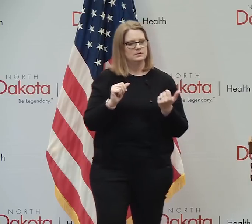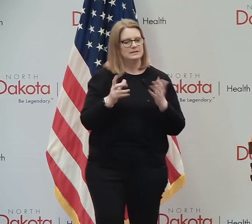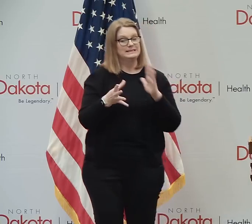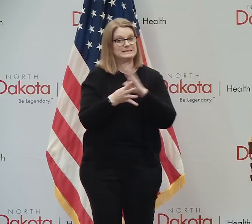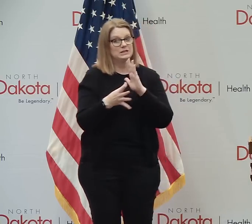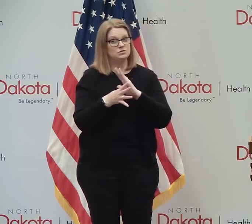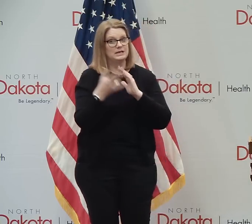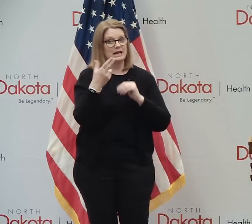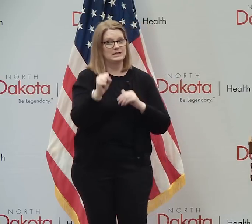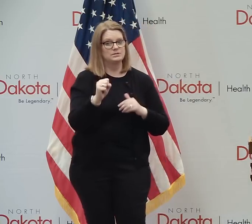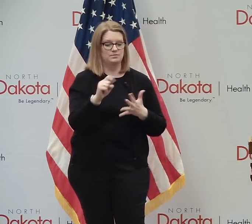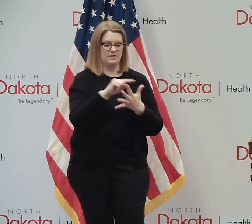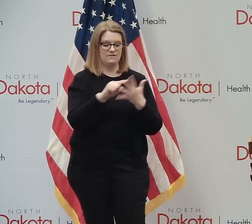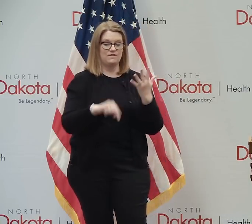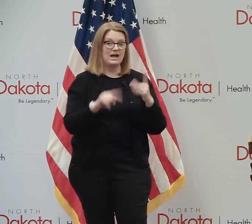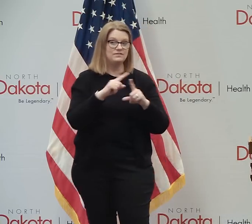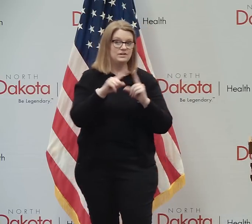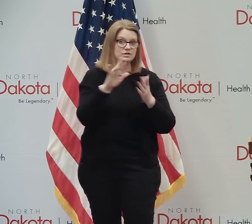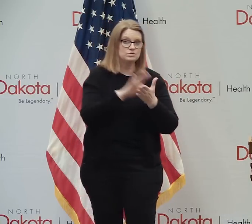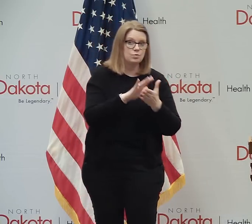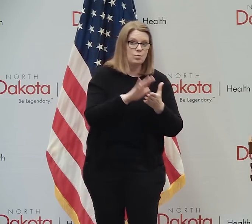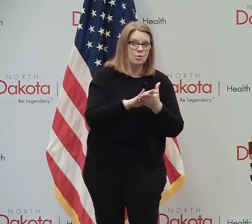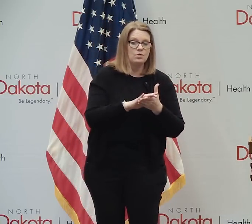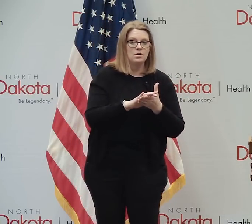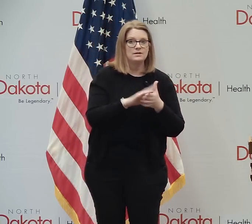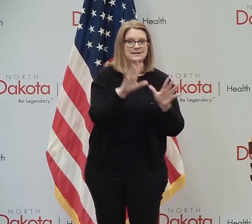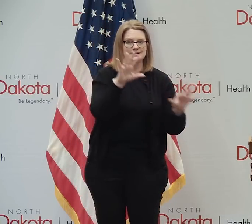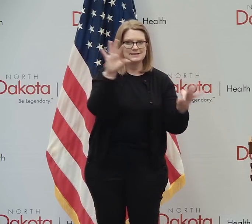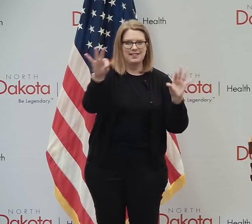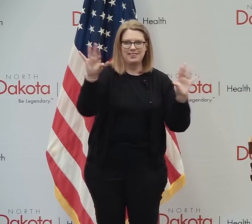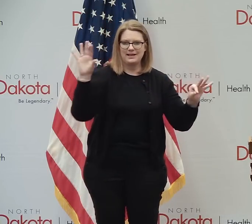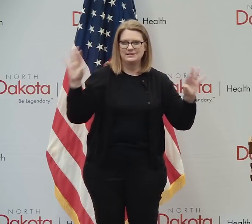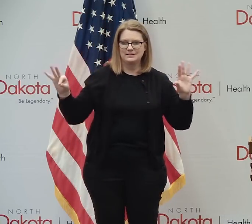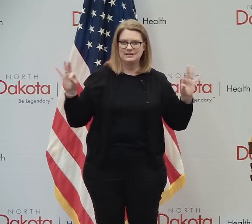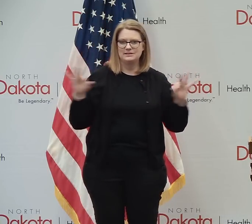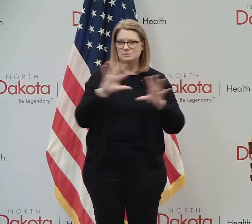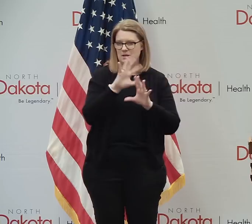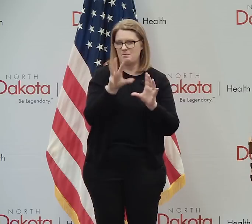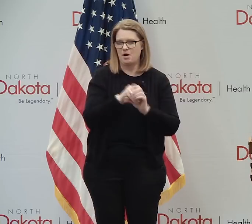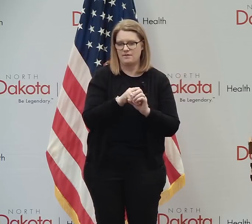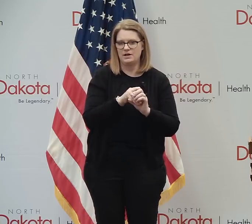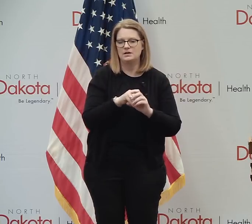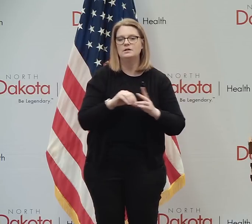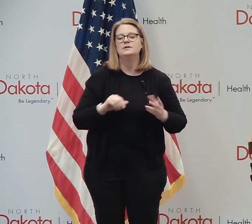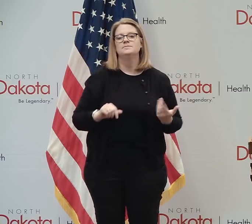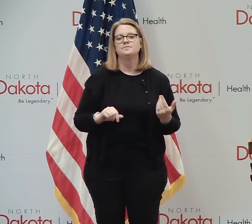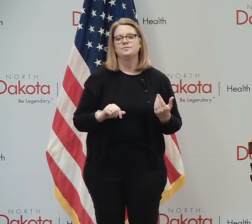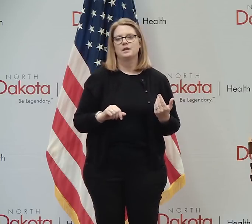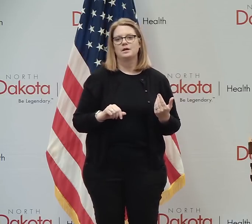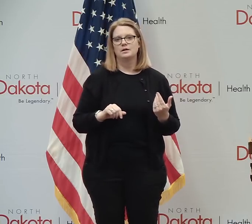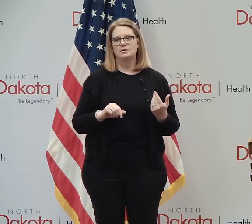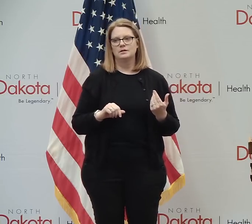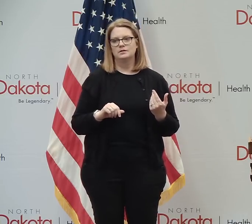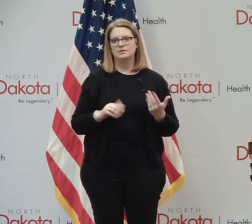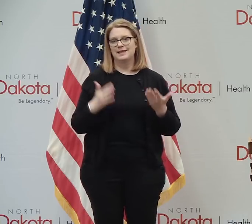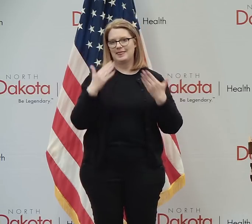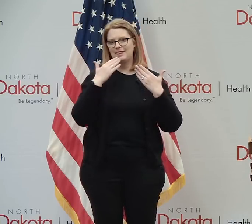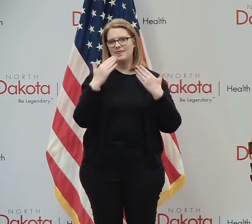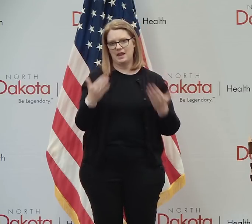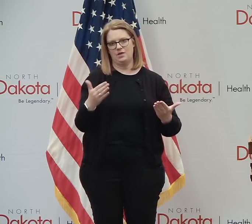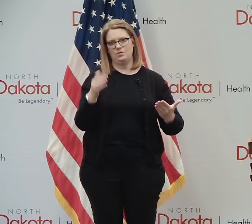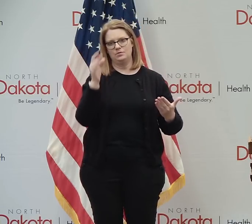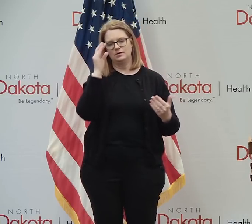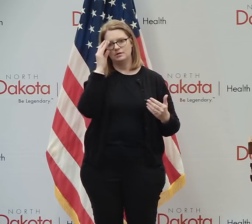seniors in high school from 5 different North Dakota schools are selected to be part of that. And so again, I want to say again, thank you.